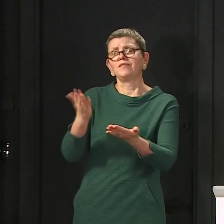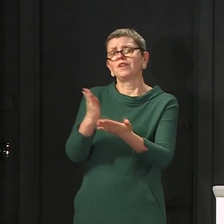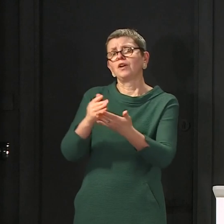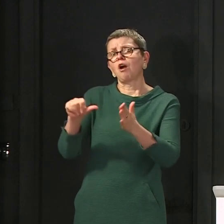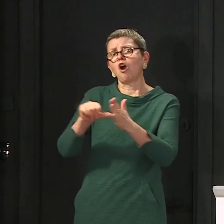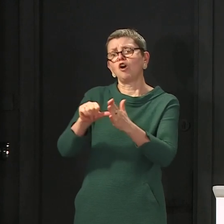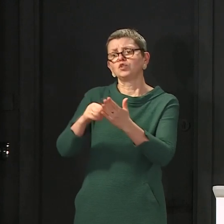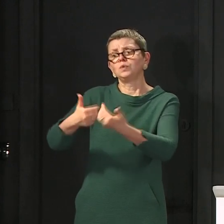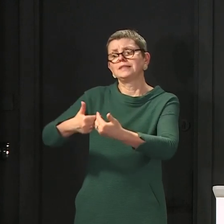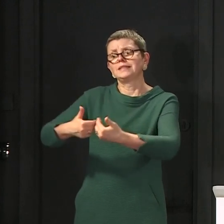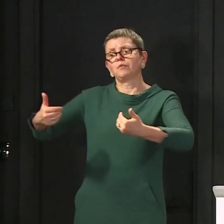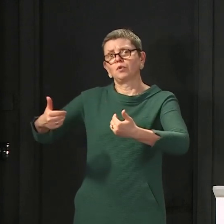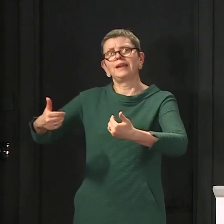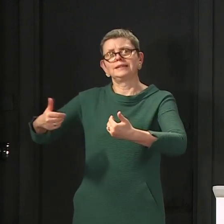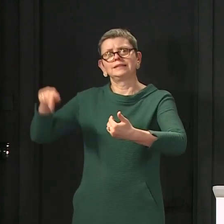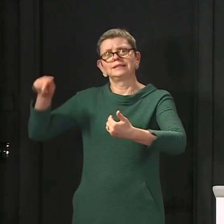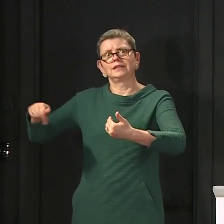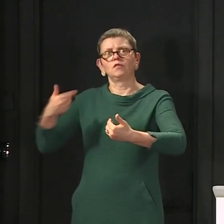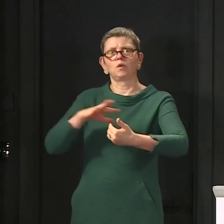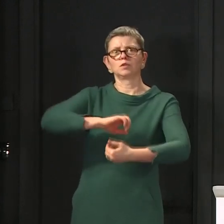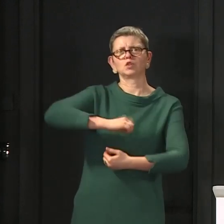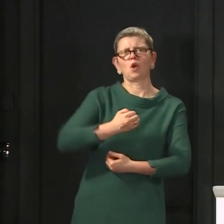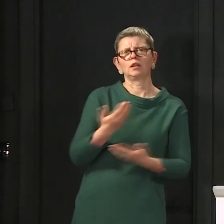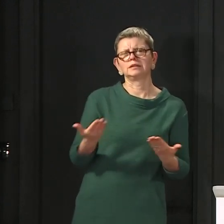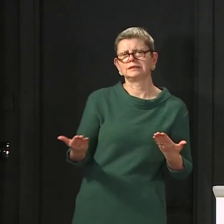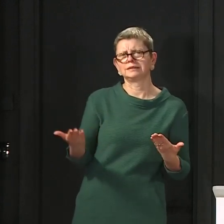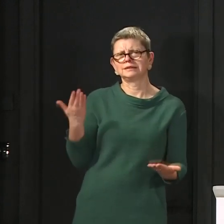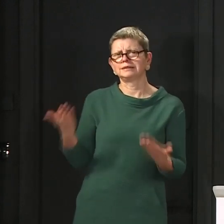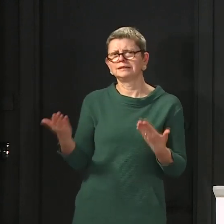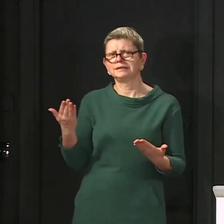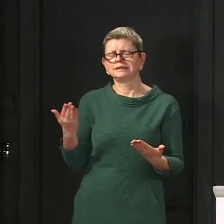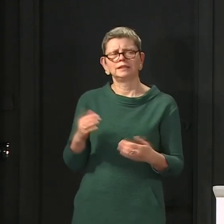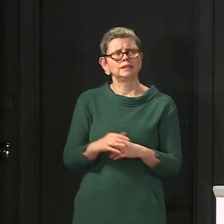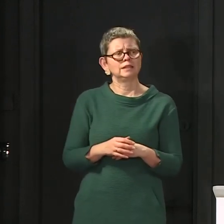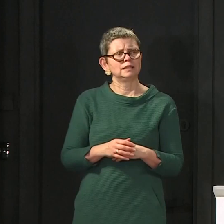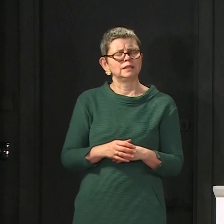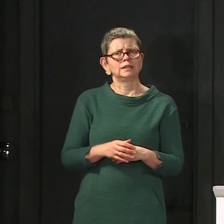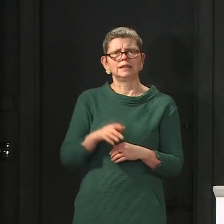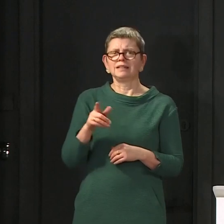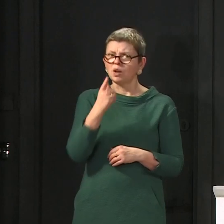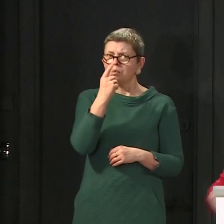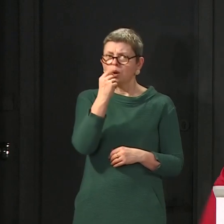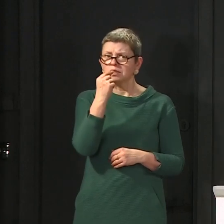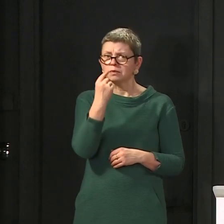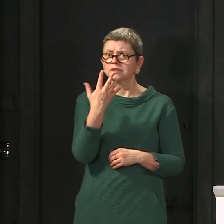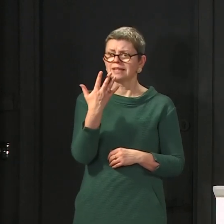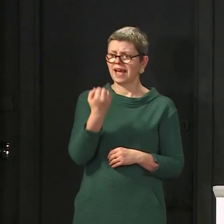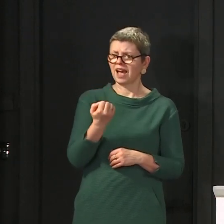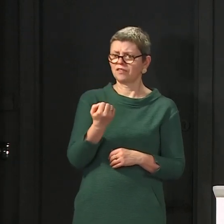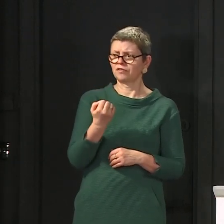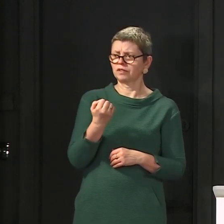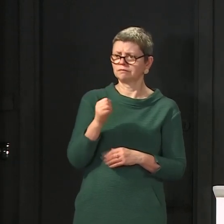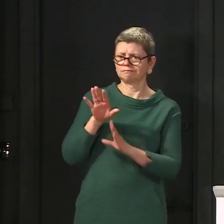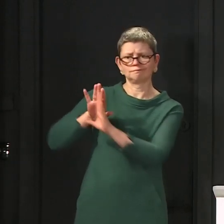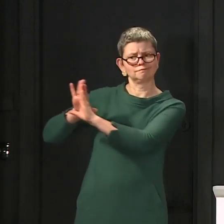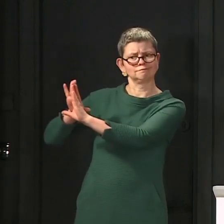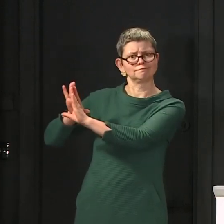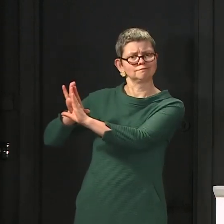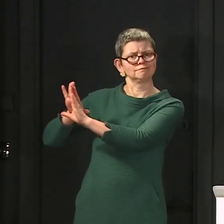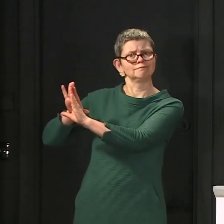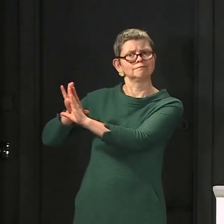it. Is it actually possible to sort of toss it off Scotland and prevent Scots from seeing